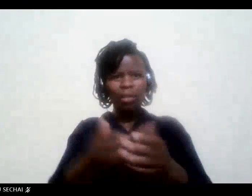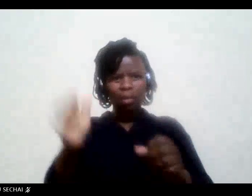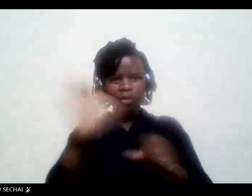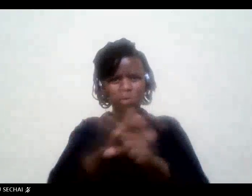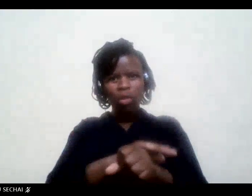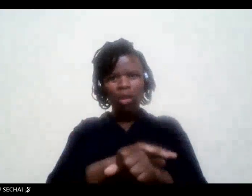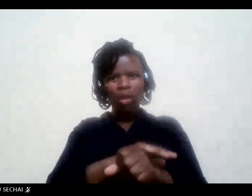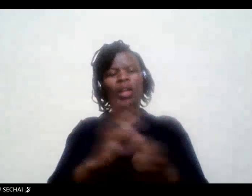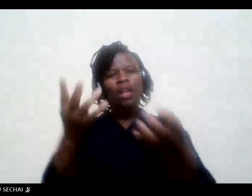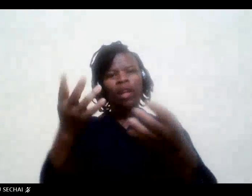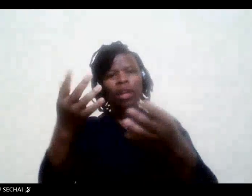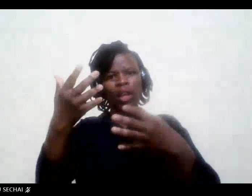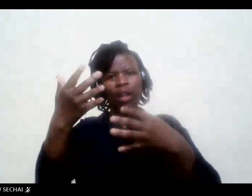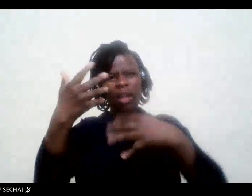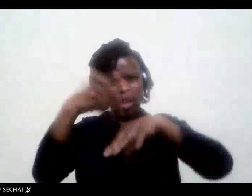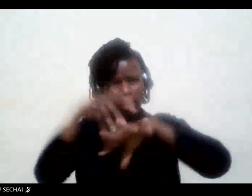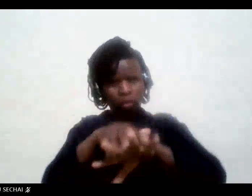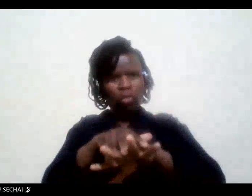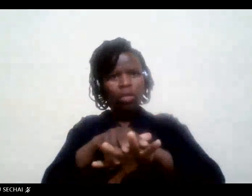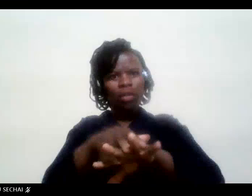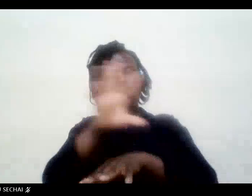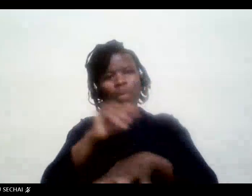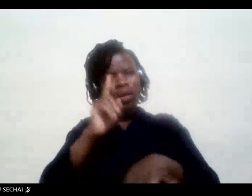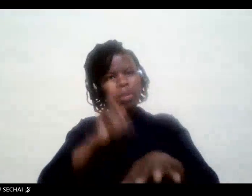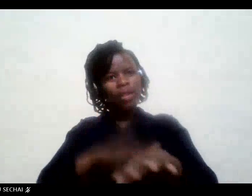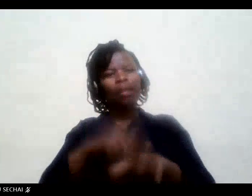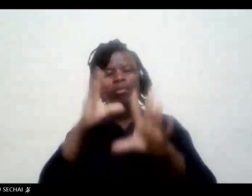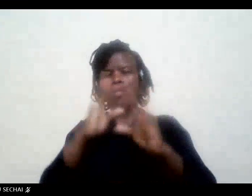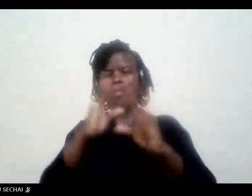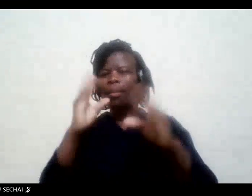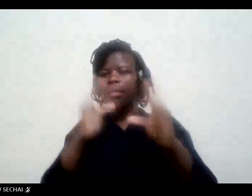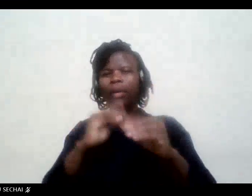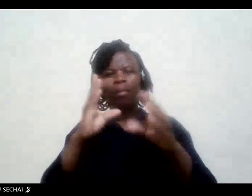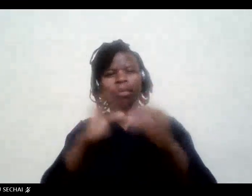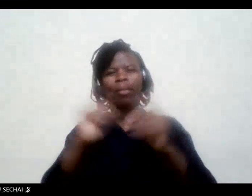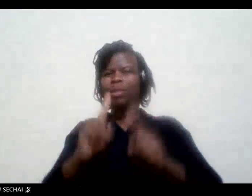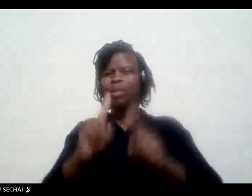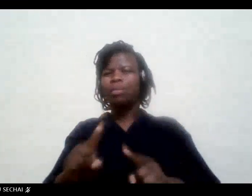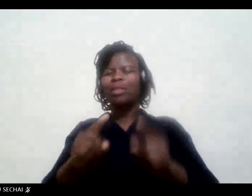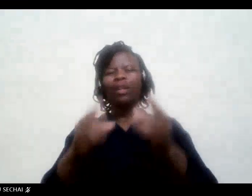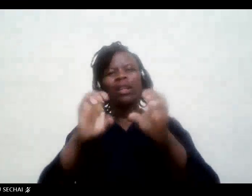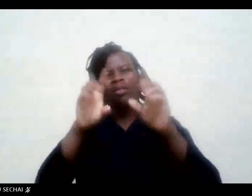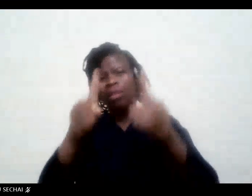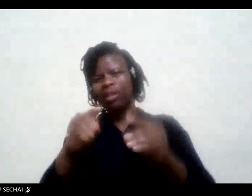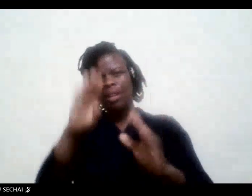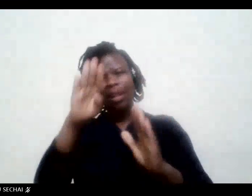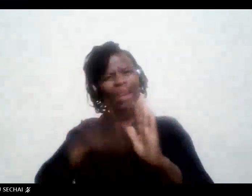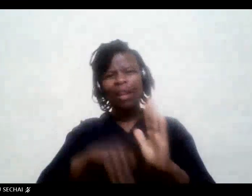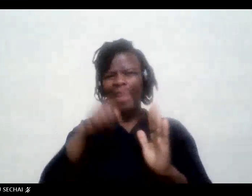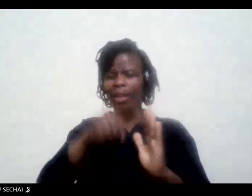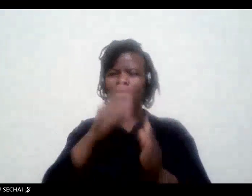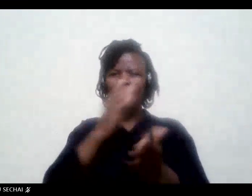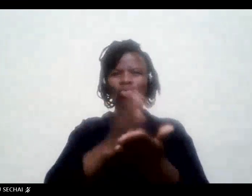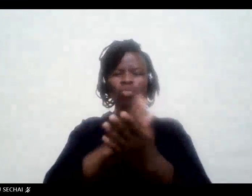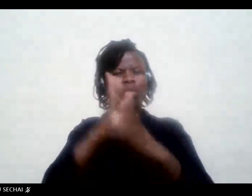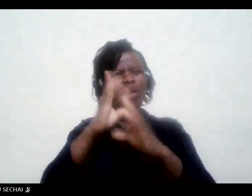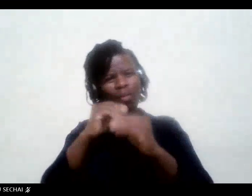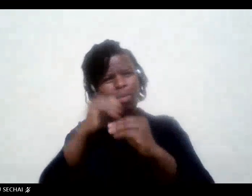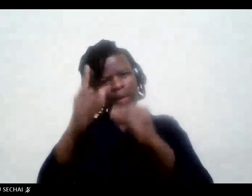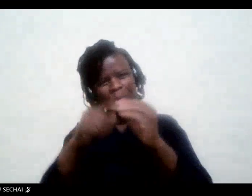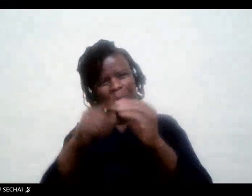talk about all the time. Even when we talk about special education, if you look at it, lack of resources. We talk about education, everybody getting an